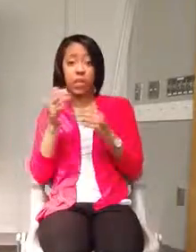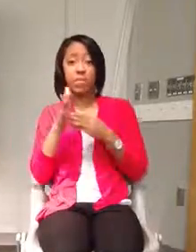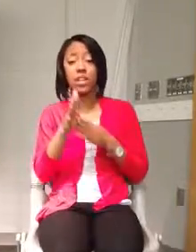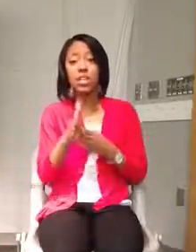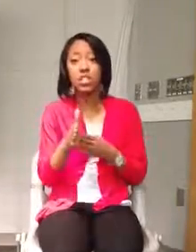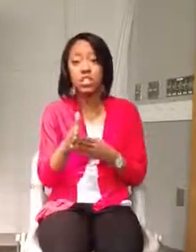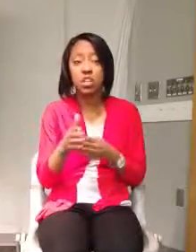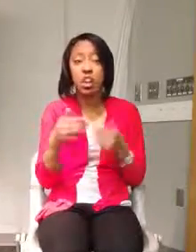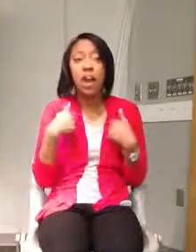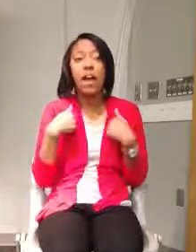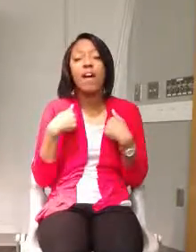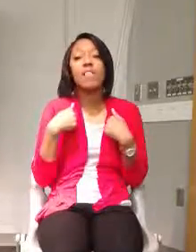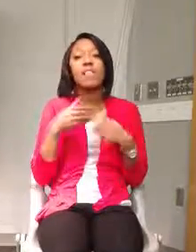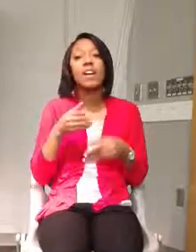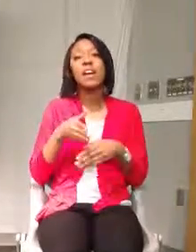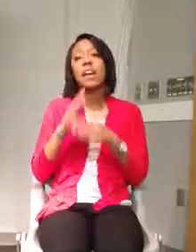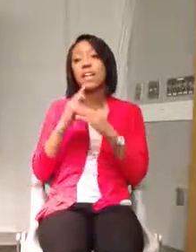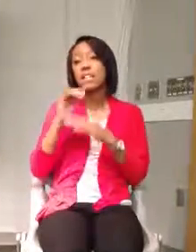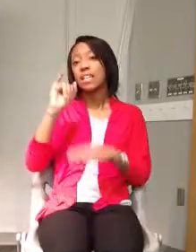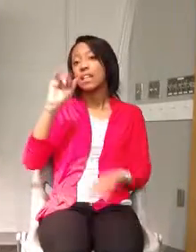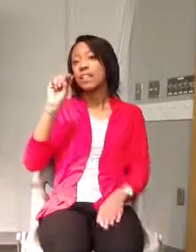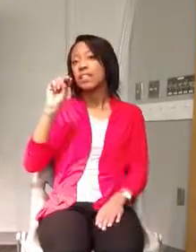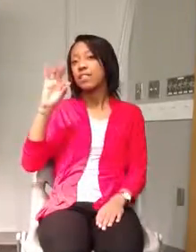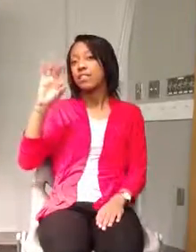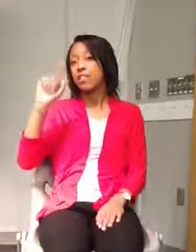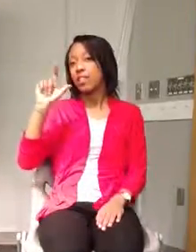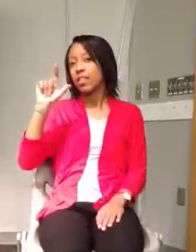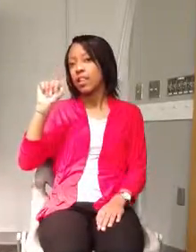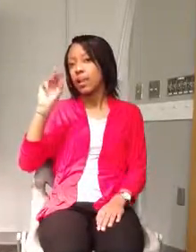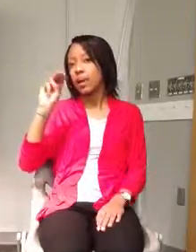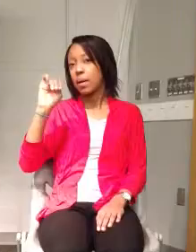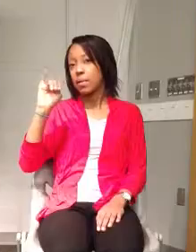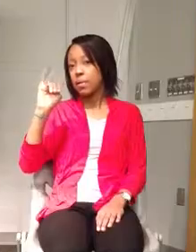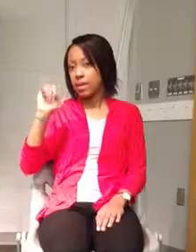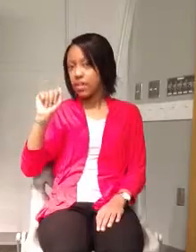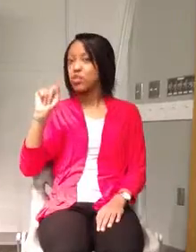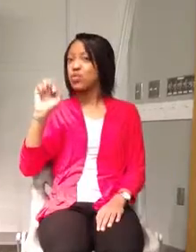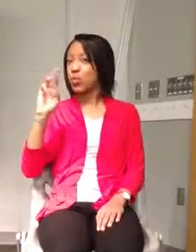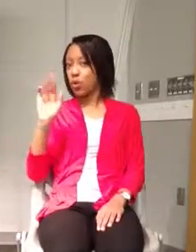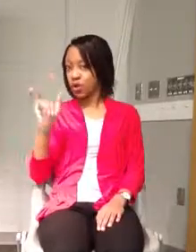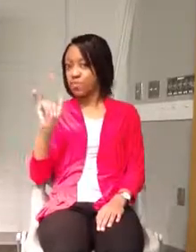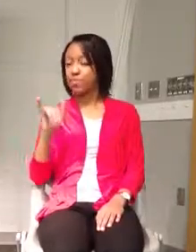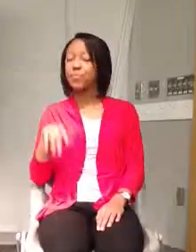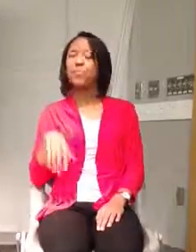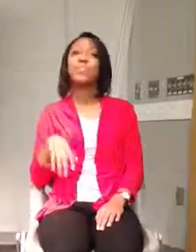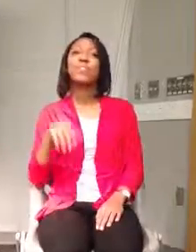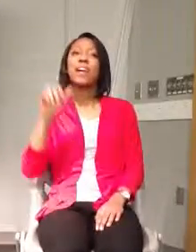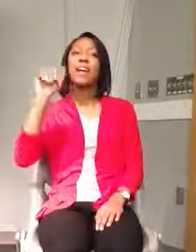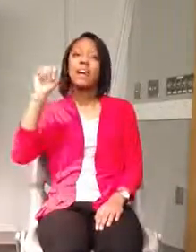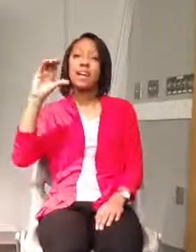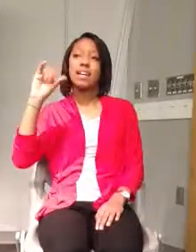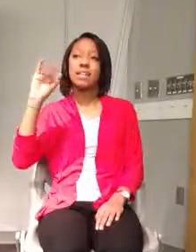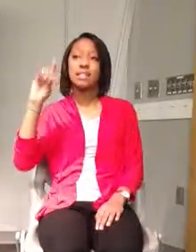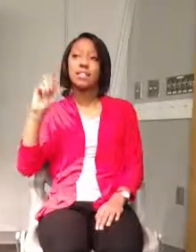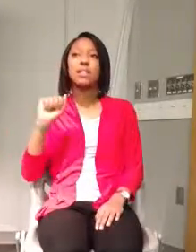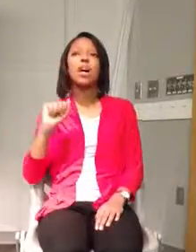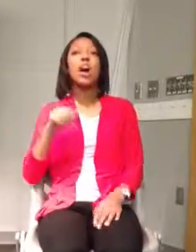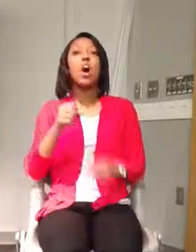anti-inflammatory processes. Coffee and green tea have antioxidants and